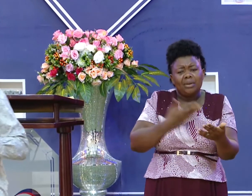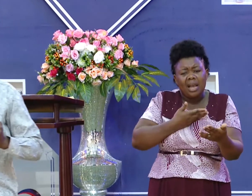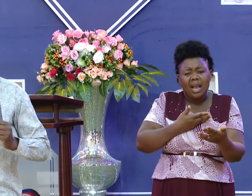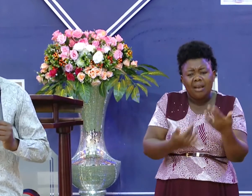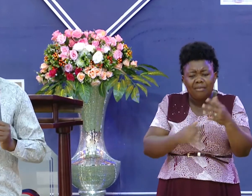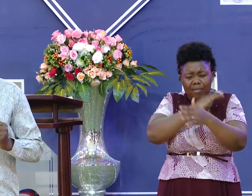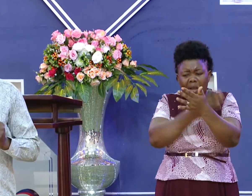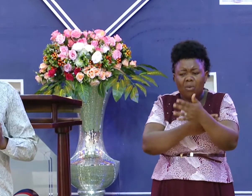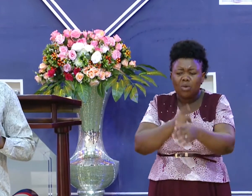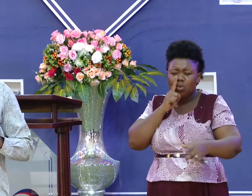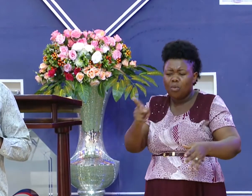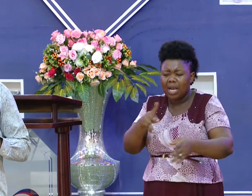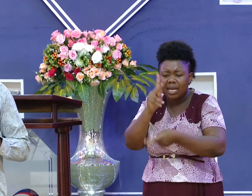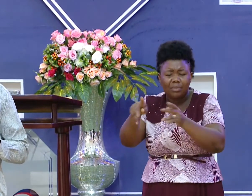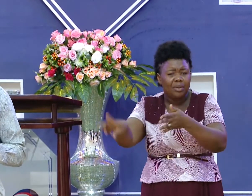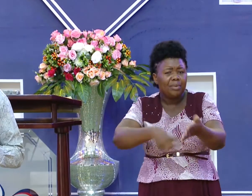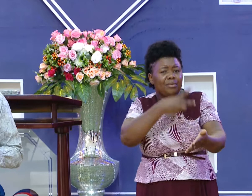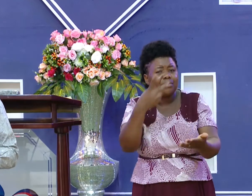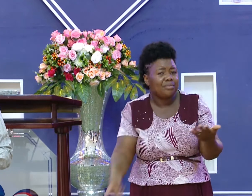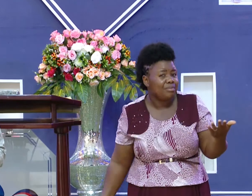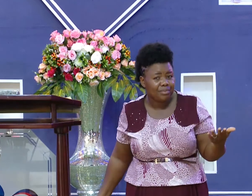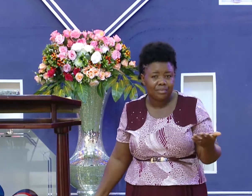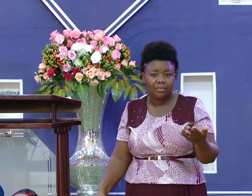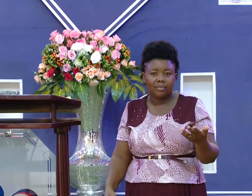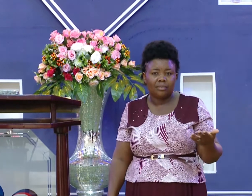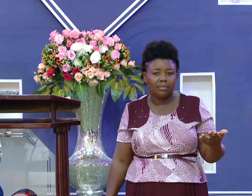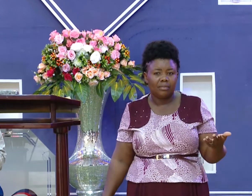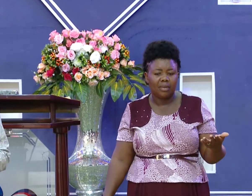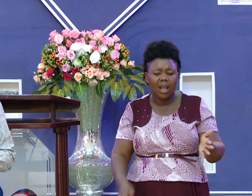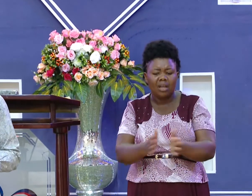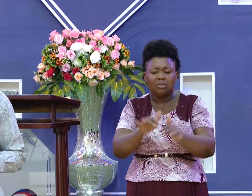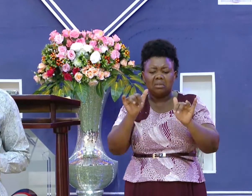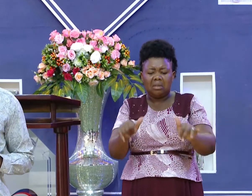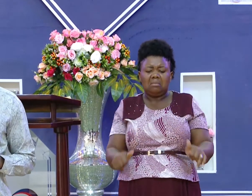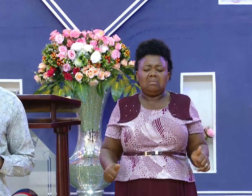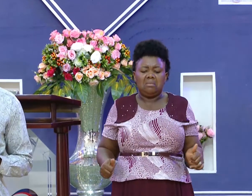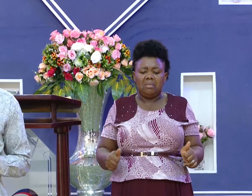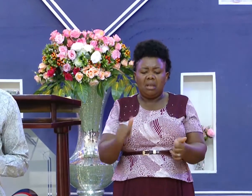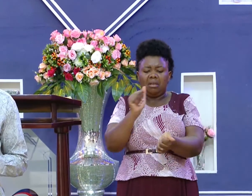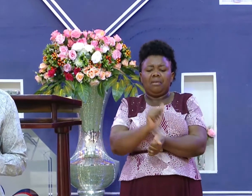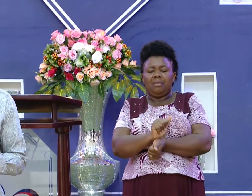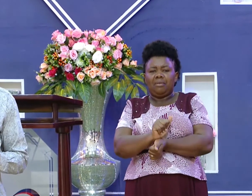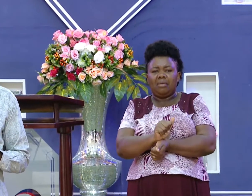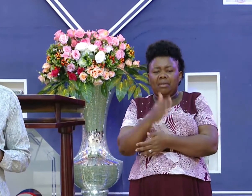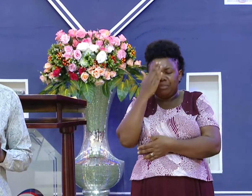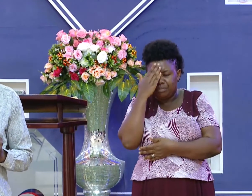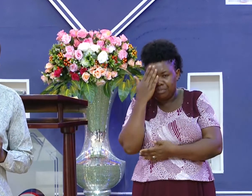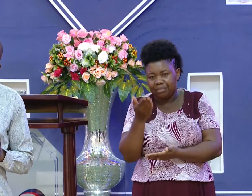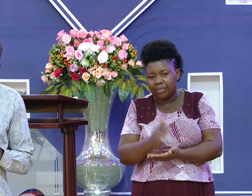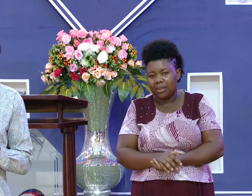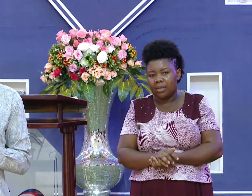to call fire, you have the power to just wave your hand and people fall, and then you remain